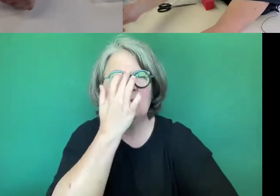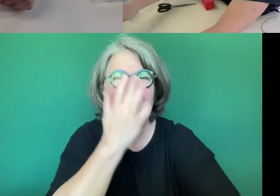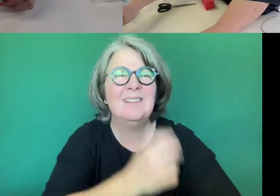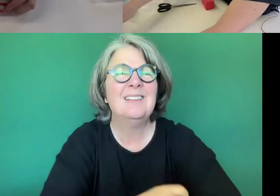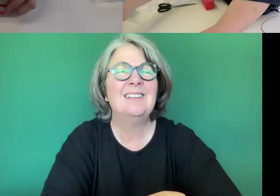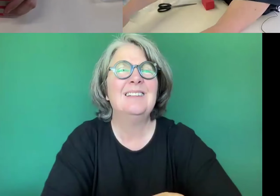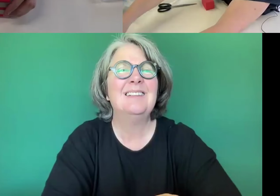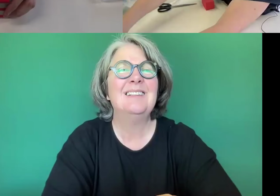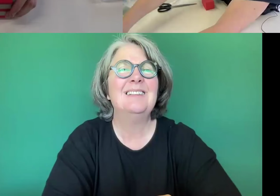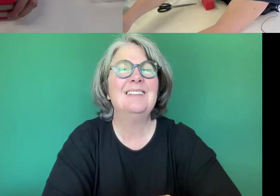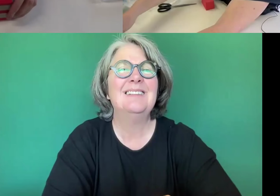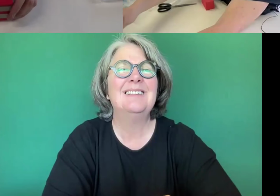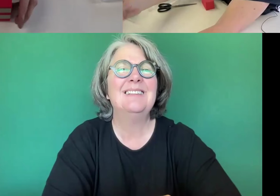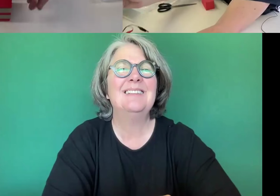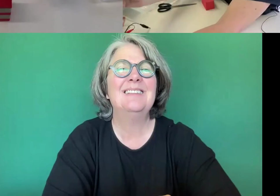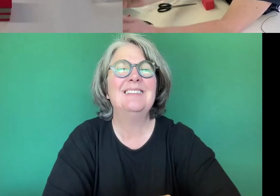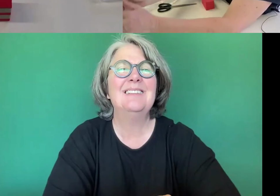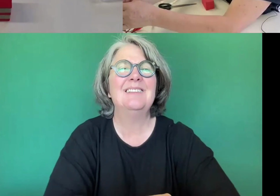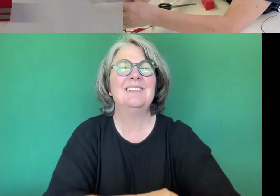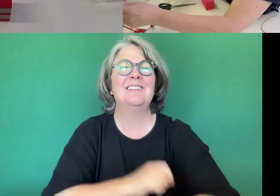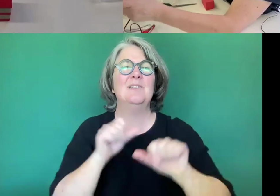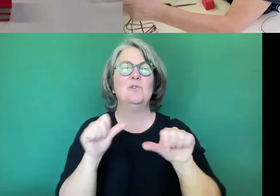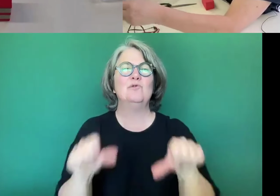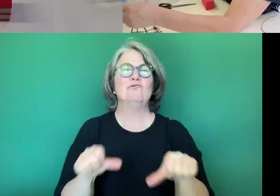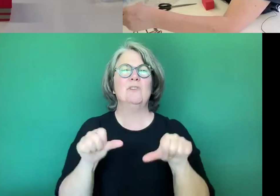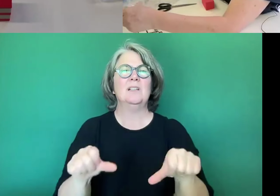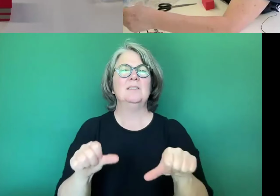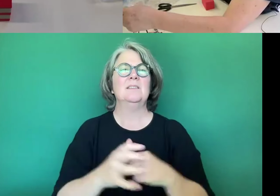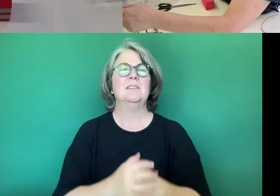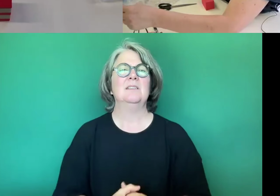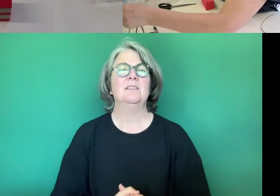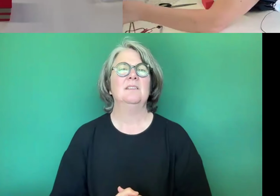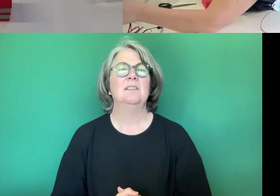Okay. What I will now do is plug that in.